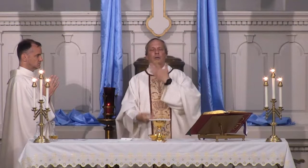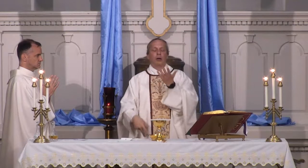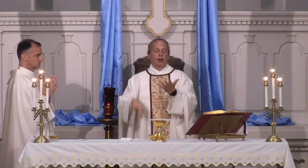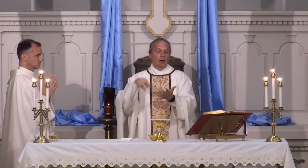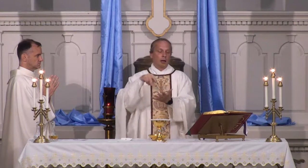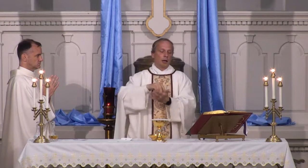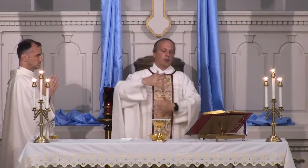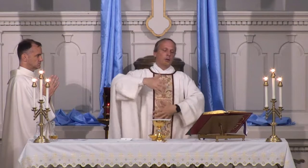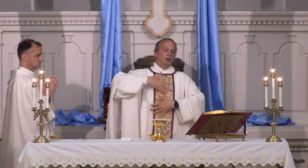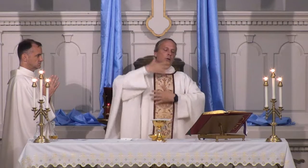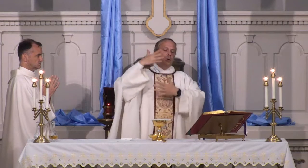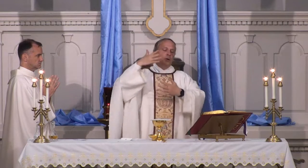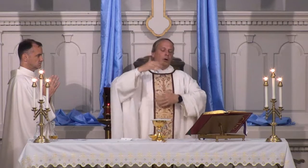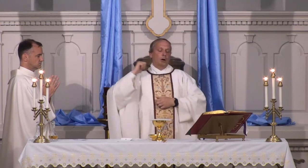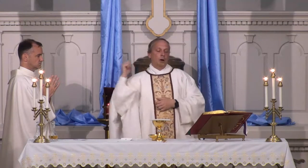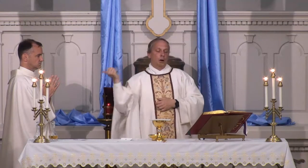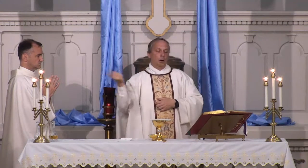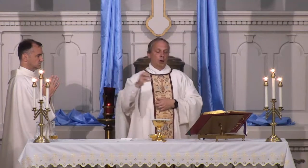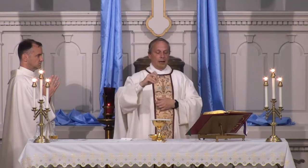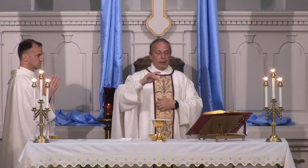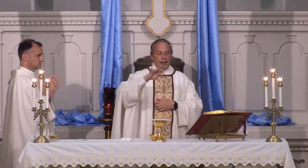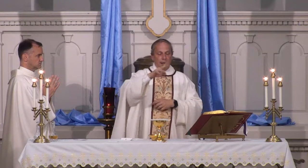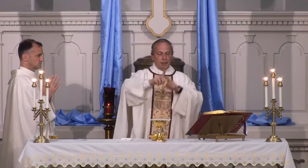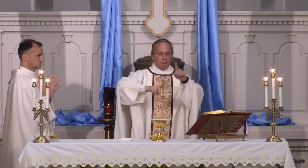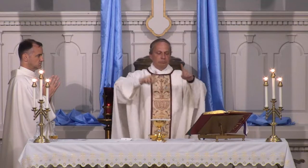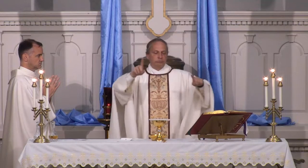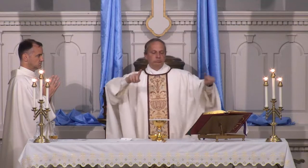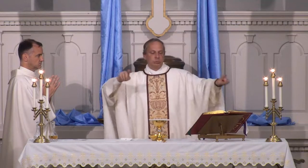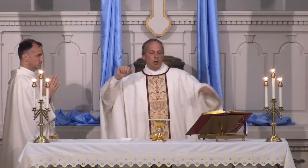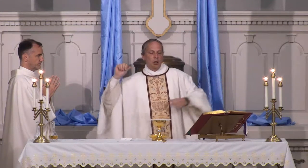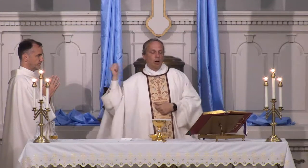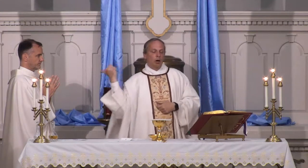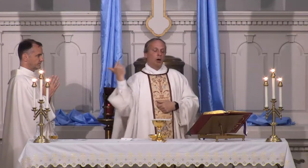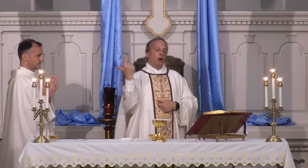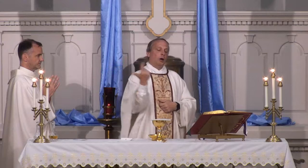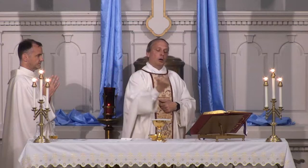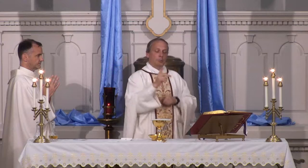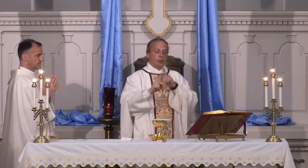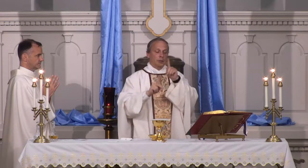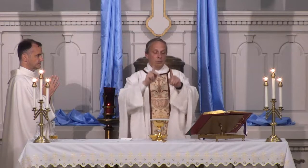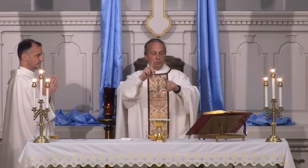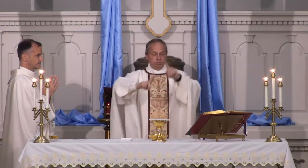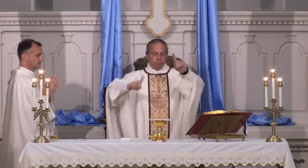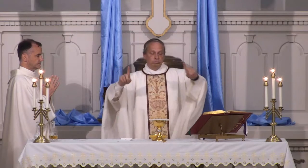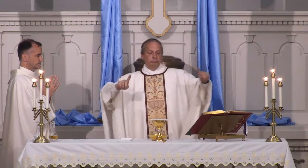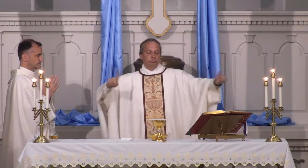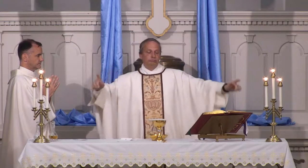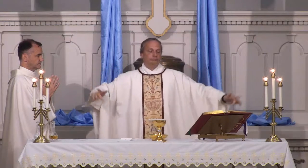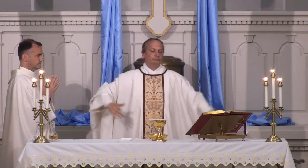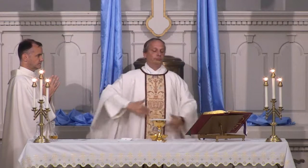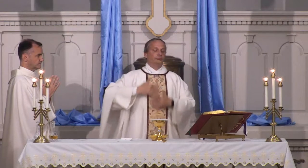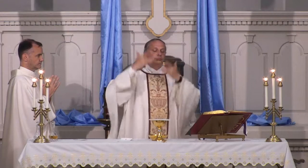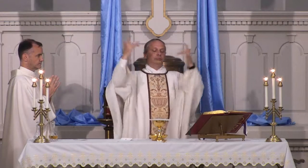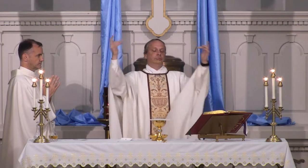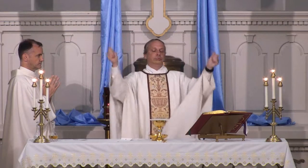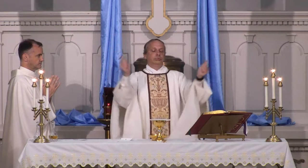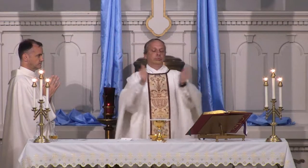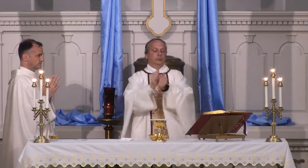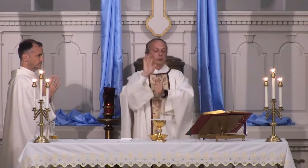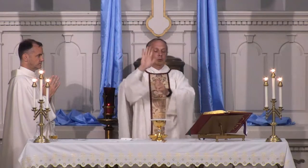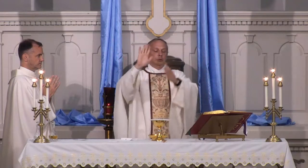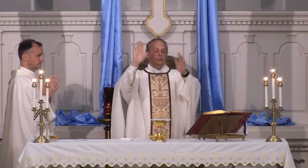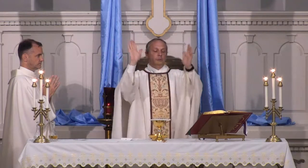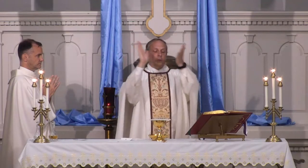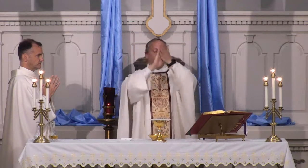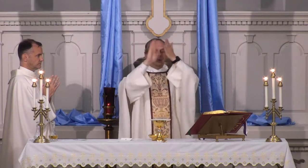Therefore, overcome with paschal joy, every land, every people